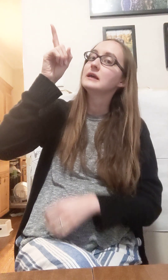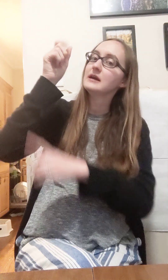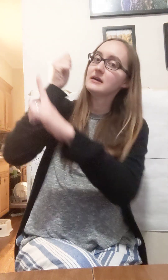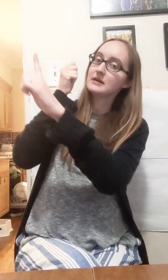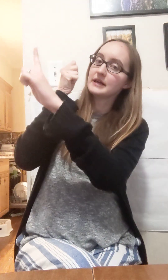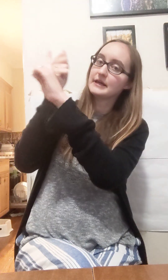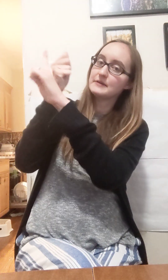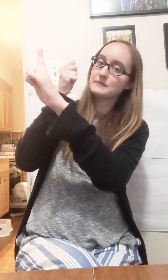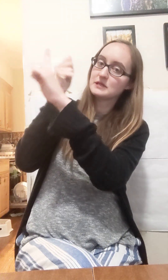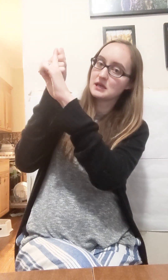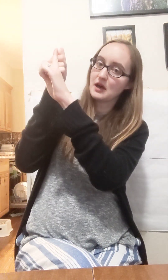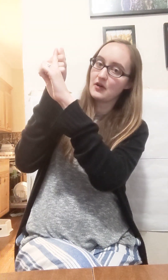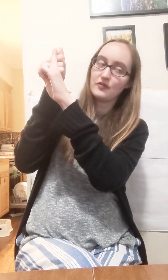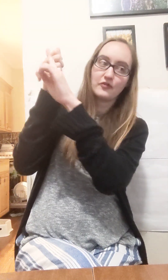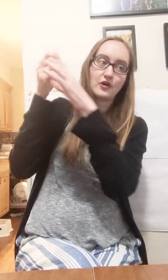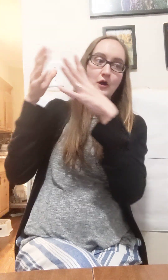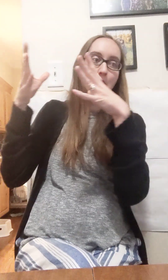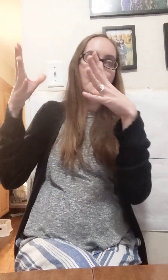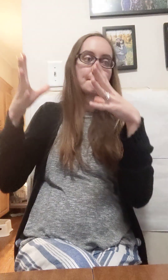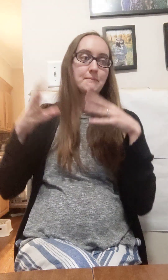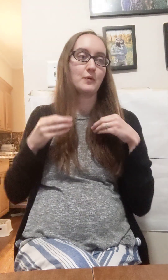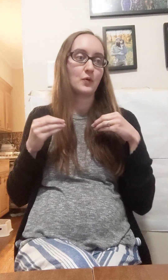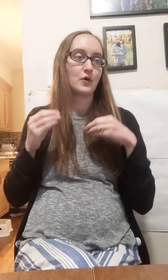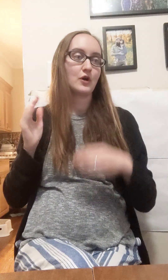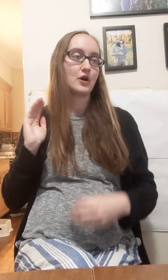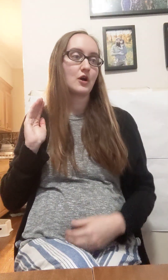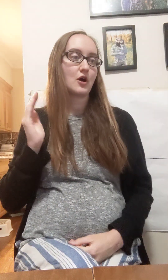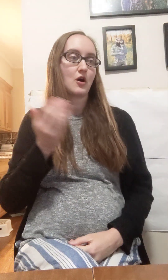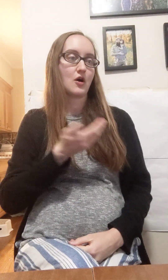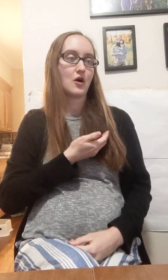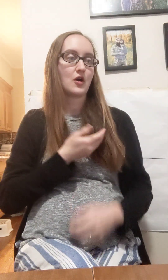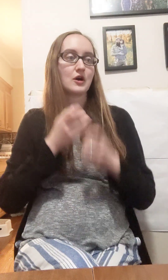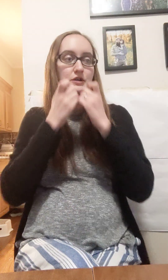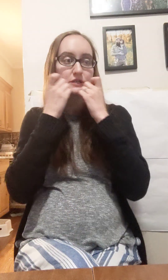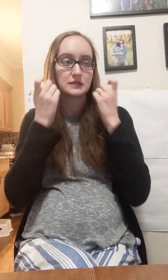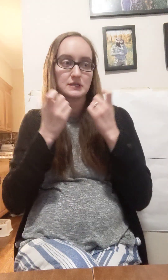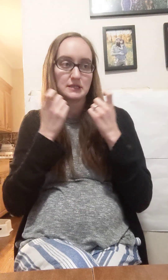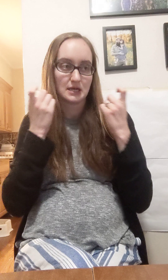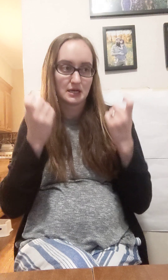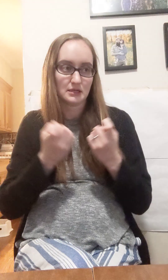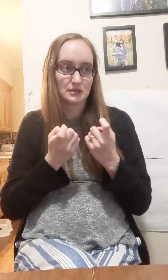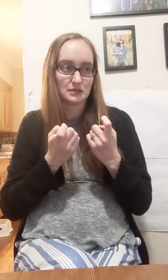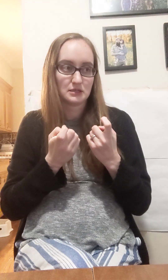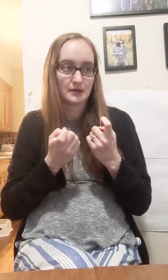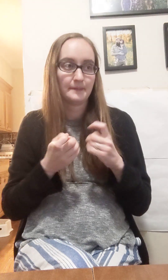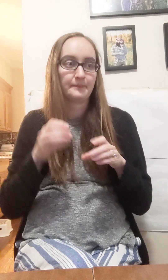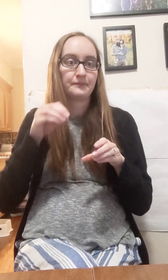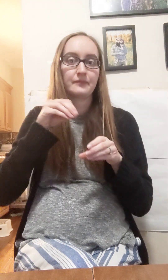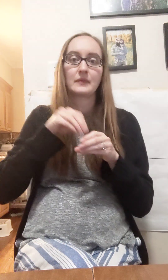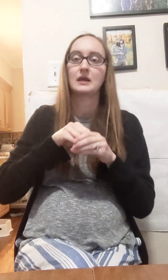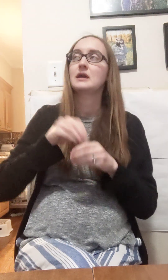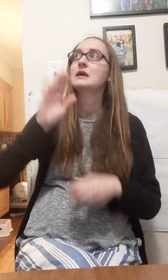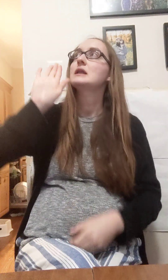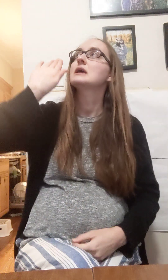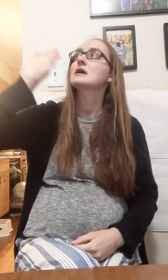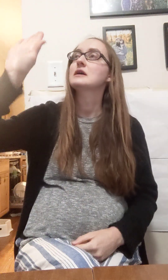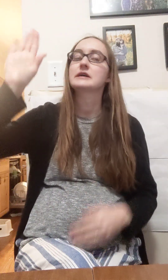He himself bore our sins in